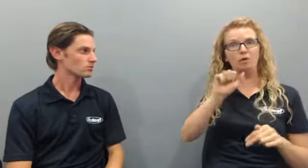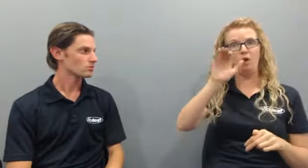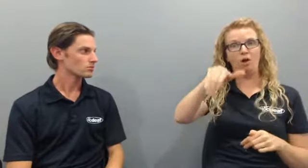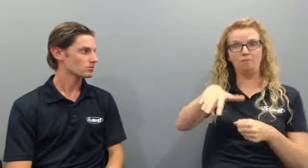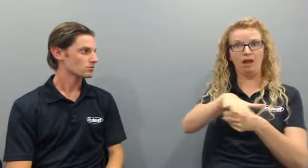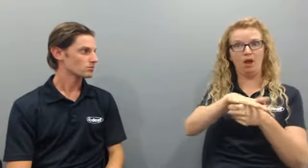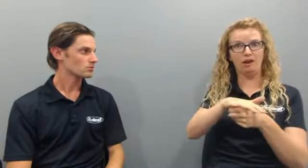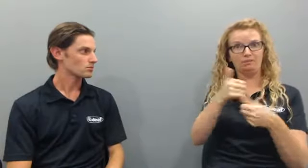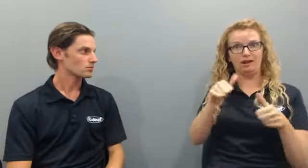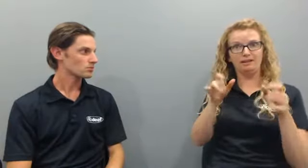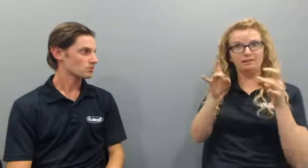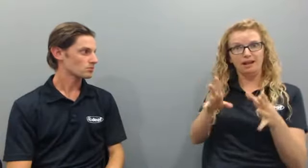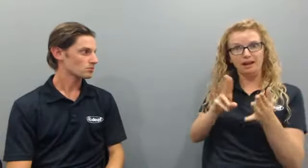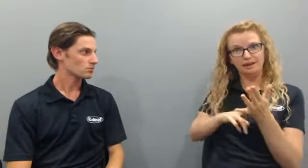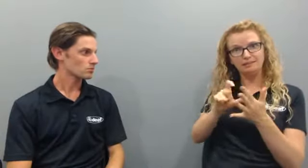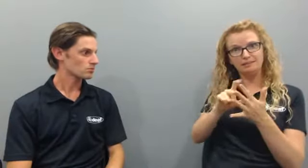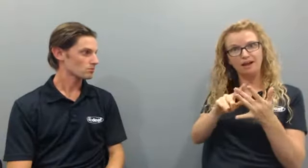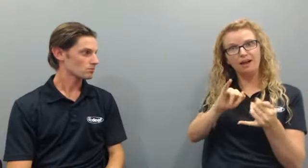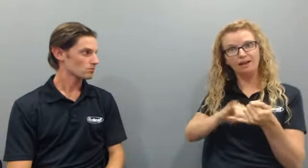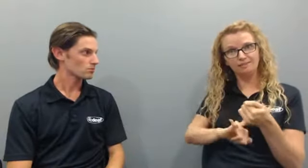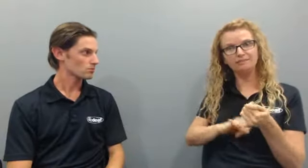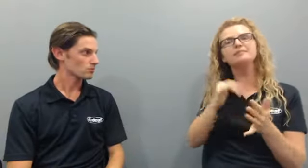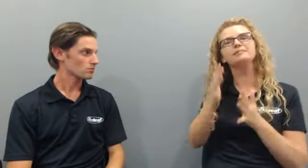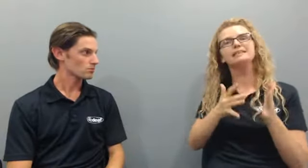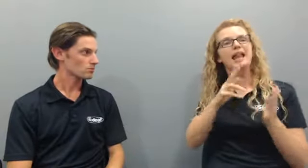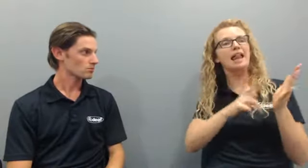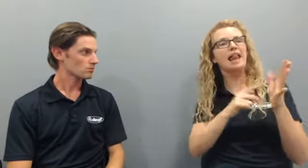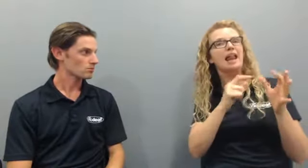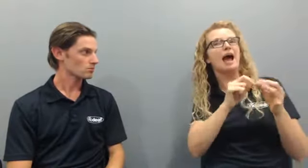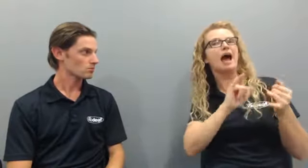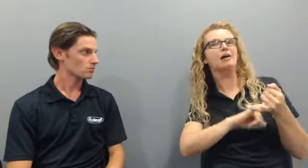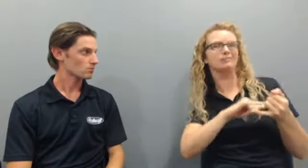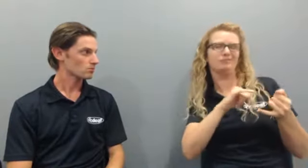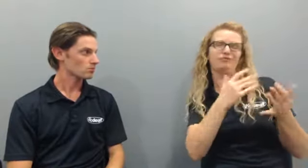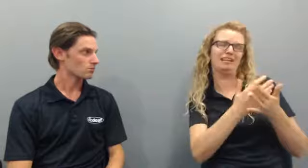for interpreters, if you're living in a rollout area, NABs